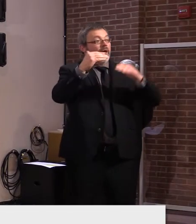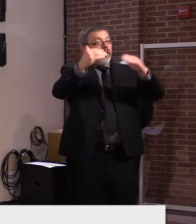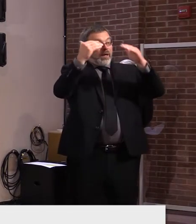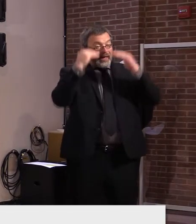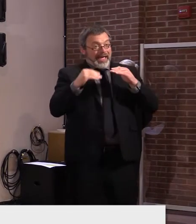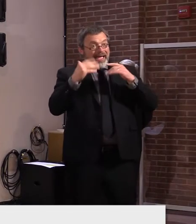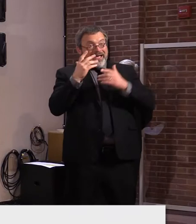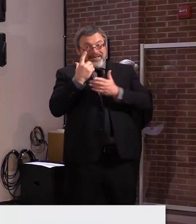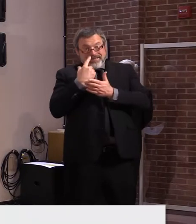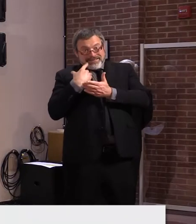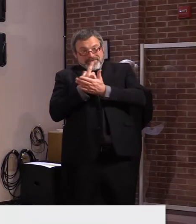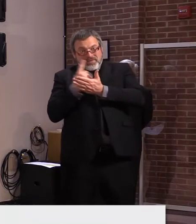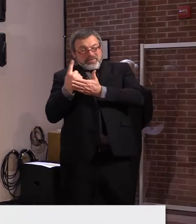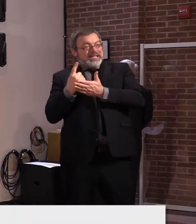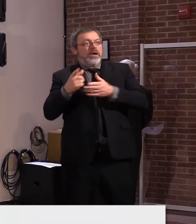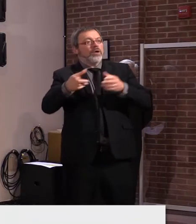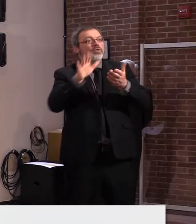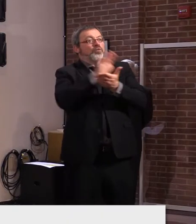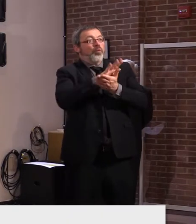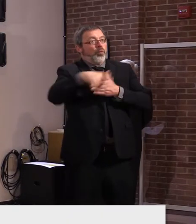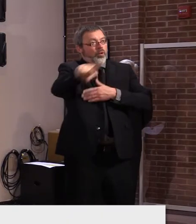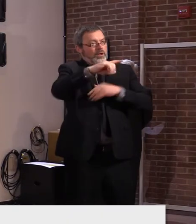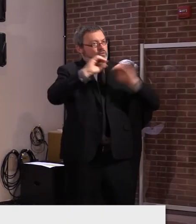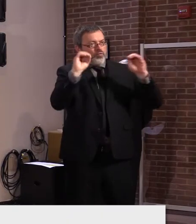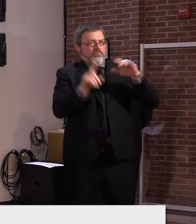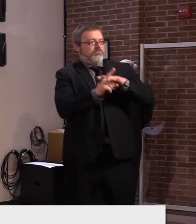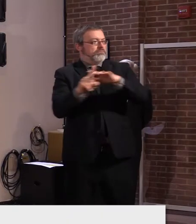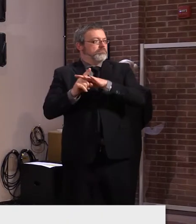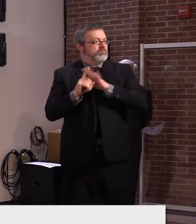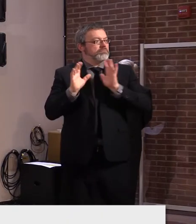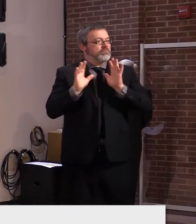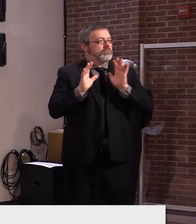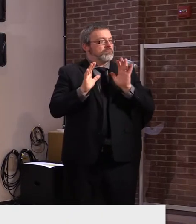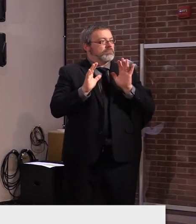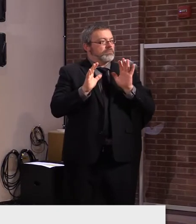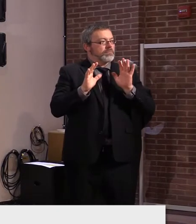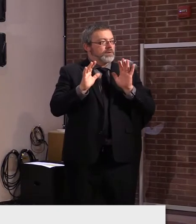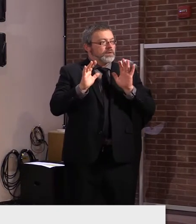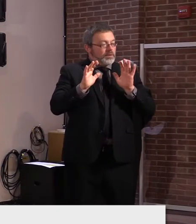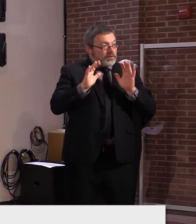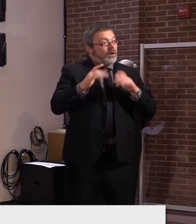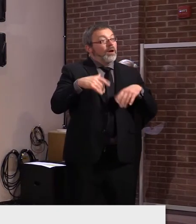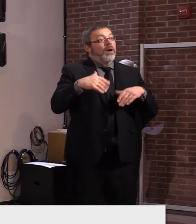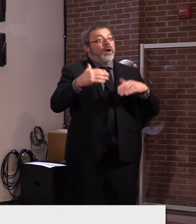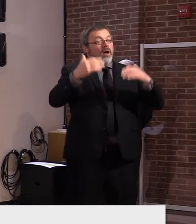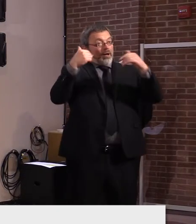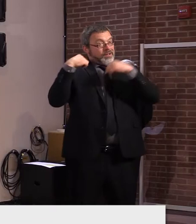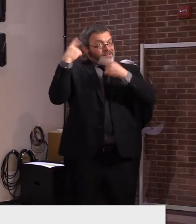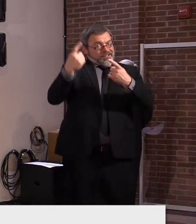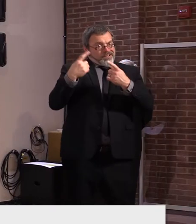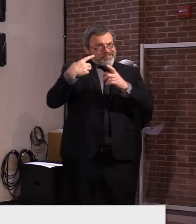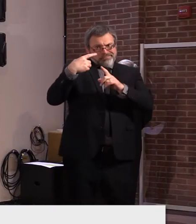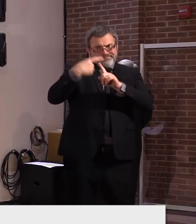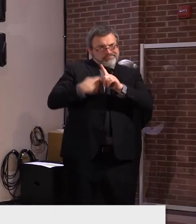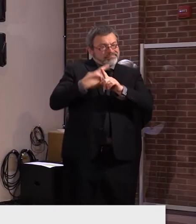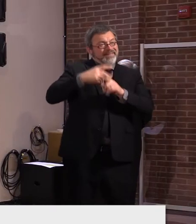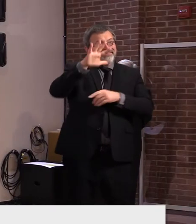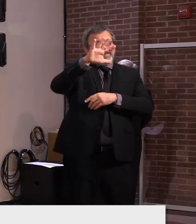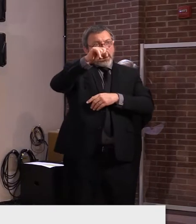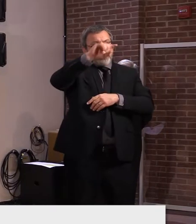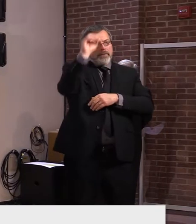51% of our schools have not had a case this year at all. 31% of our schools have experienced between 1 and 5 cases so